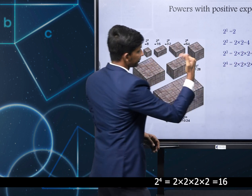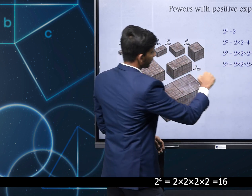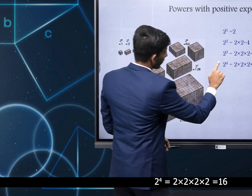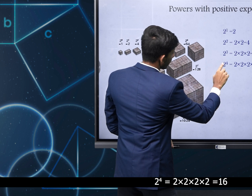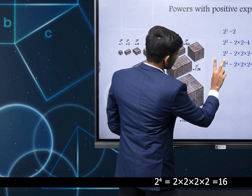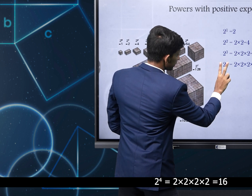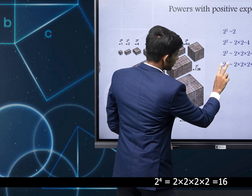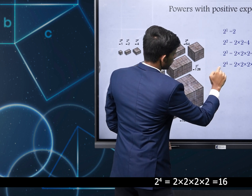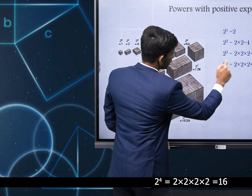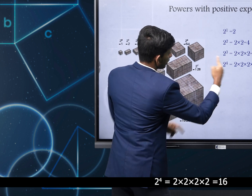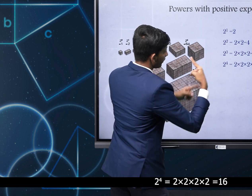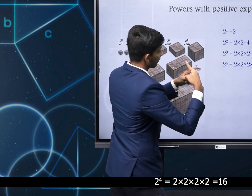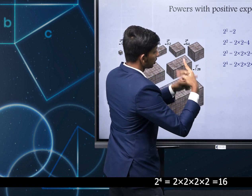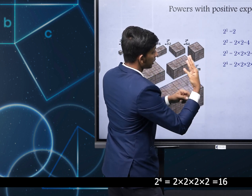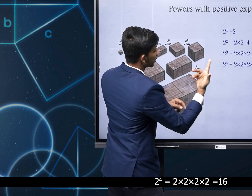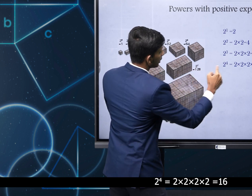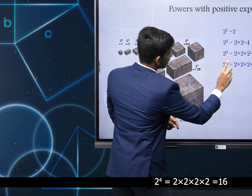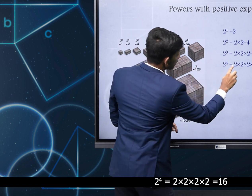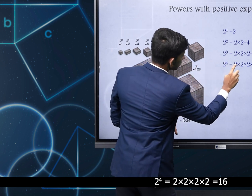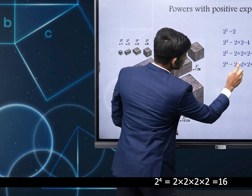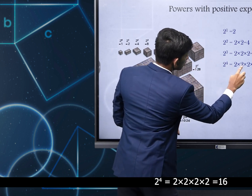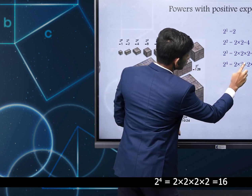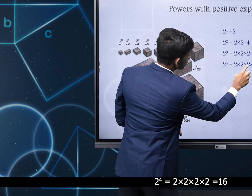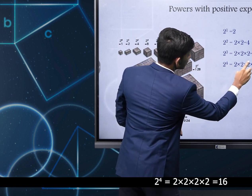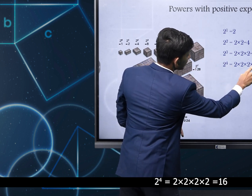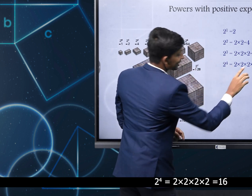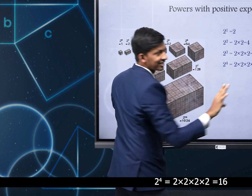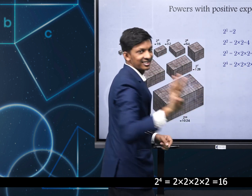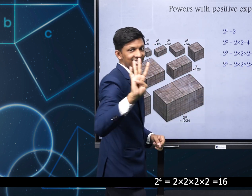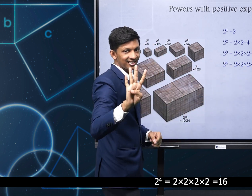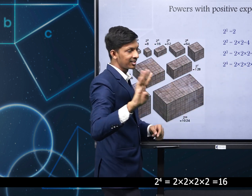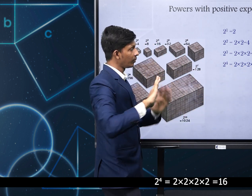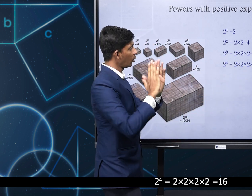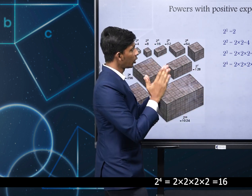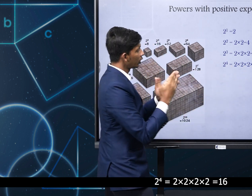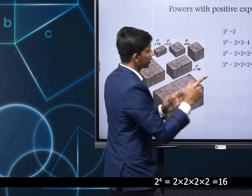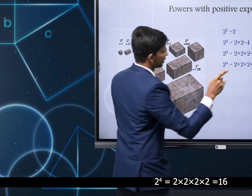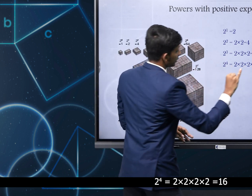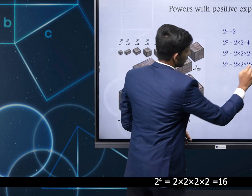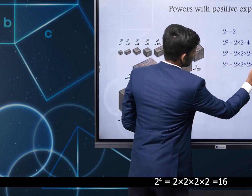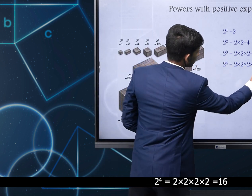2 to the power of 4 is equal to 2 multiplied 4 times, which is equal to 16.